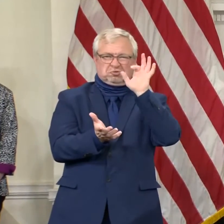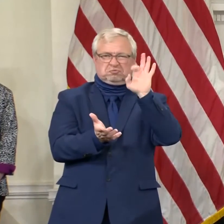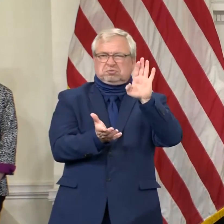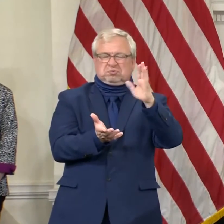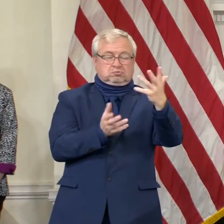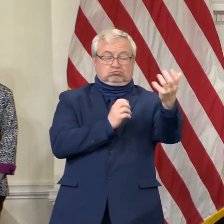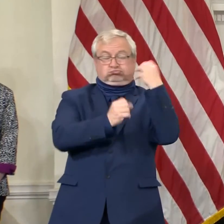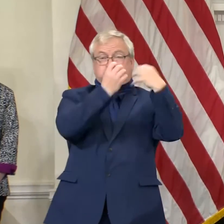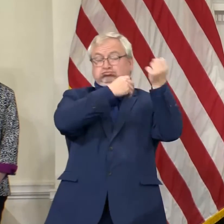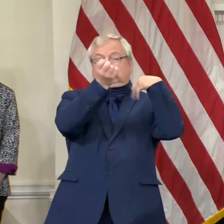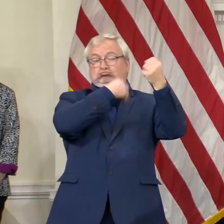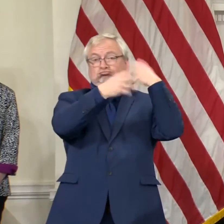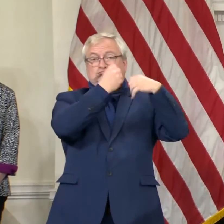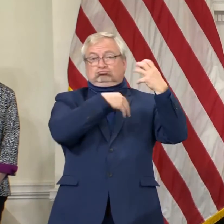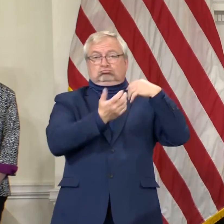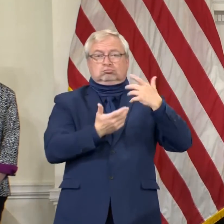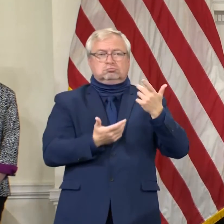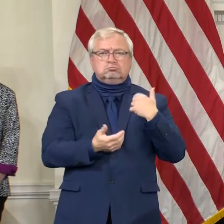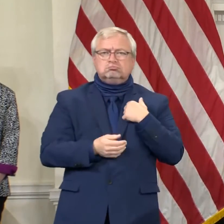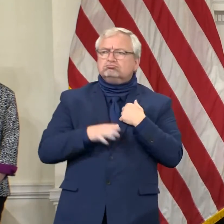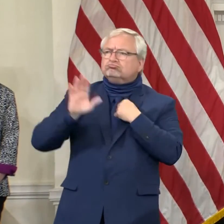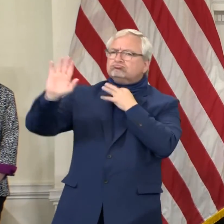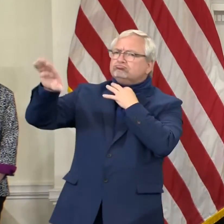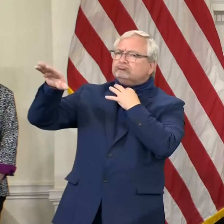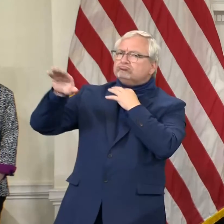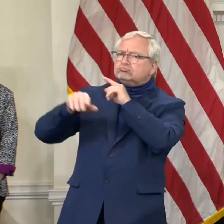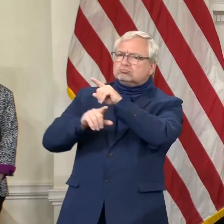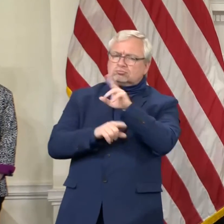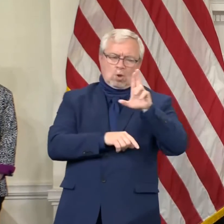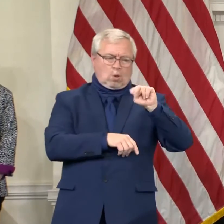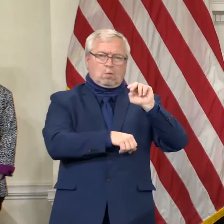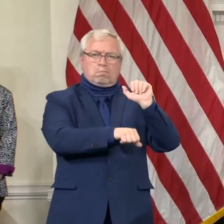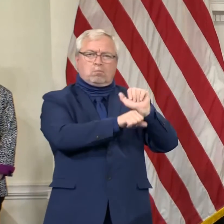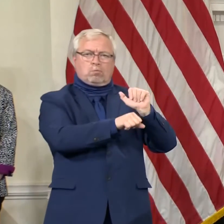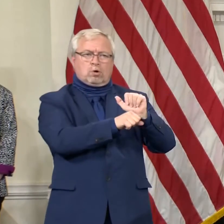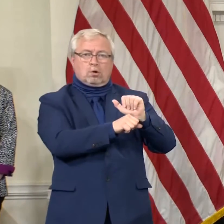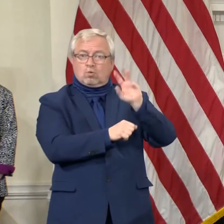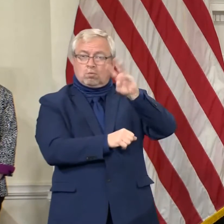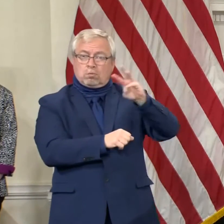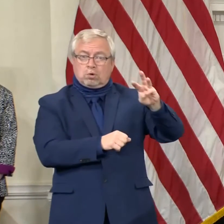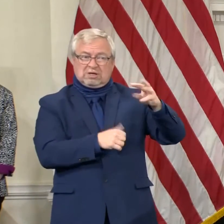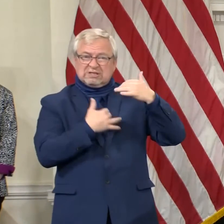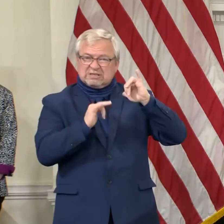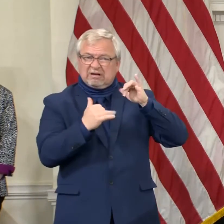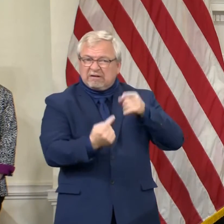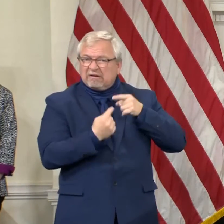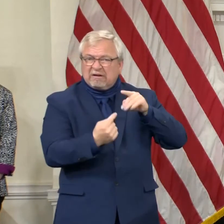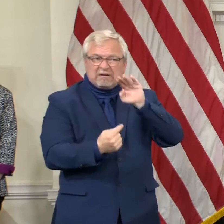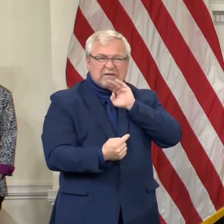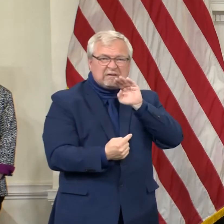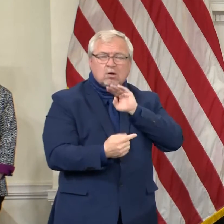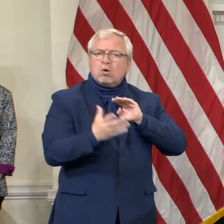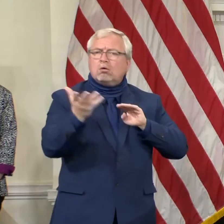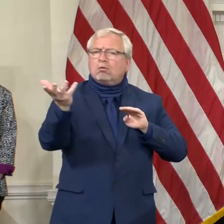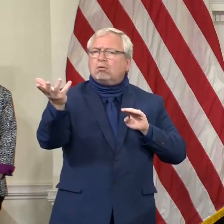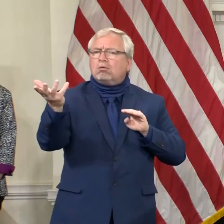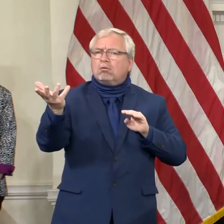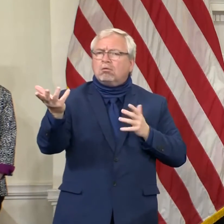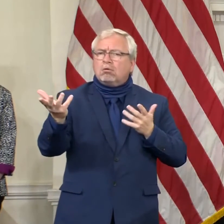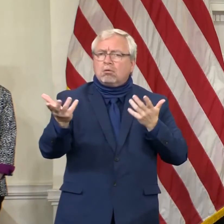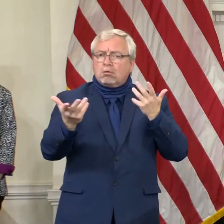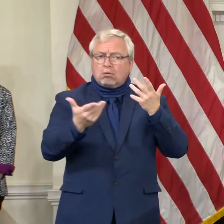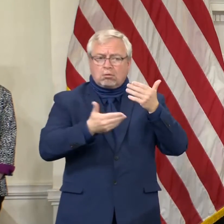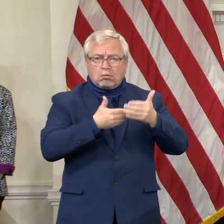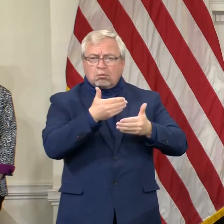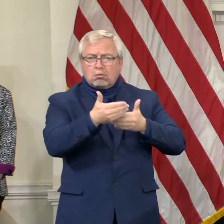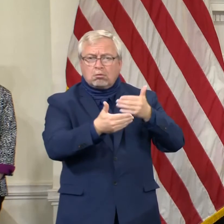you're seeing with the unemployment site? Are you frustrated by any of that? And what direction have you given to